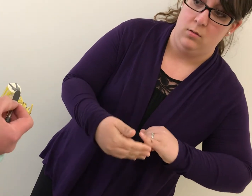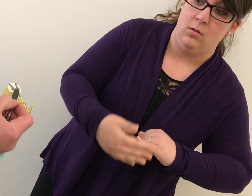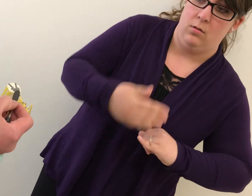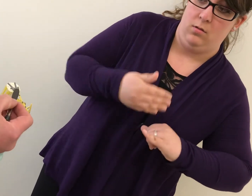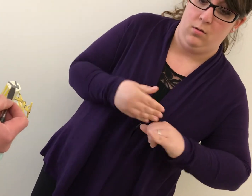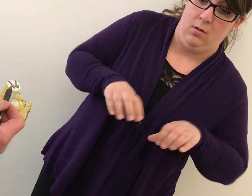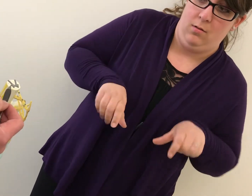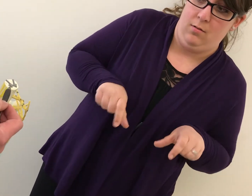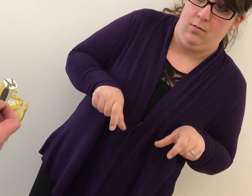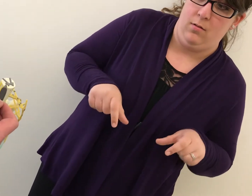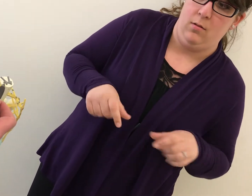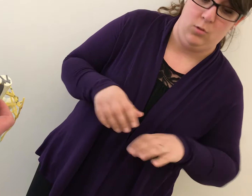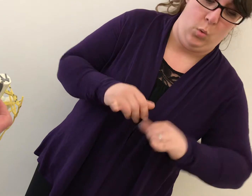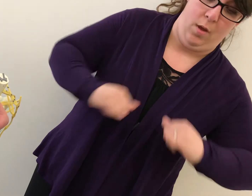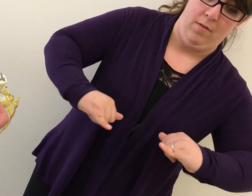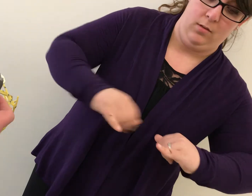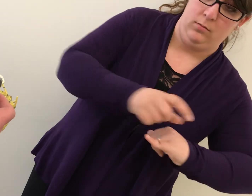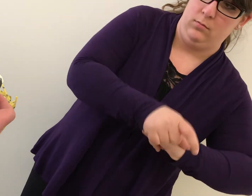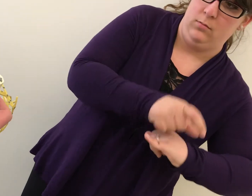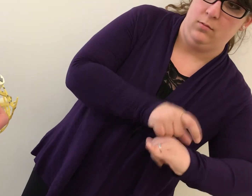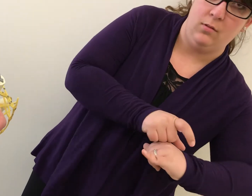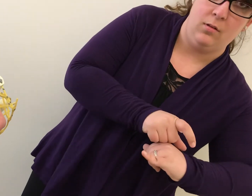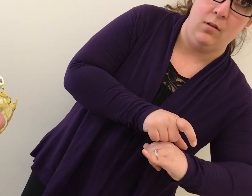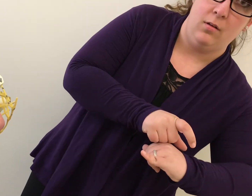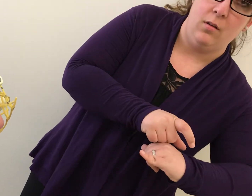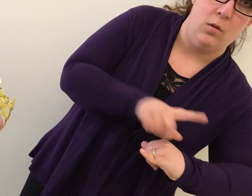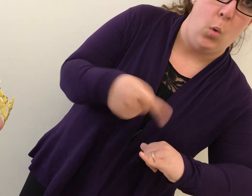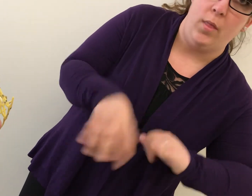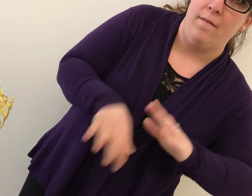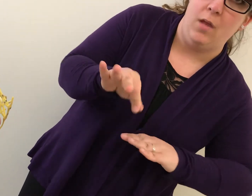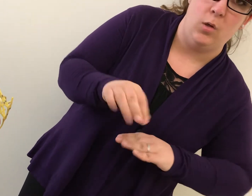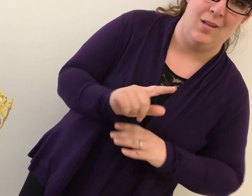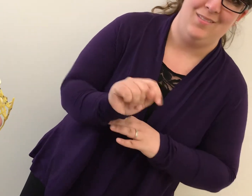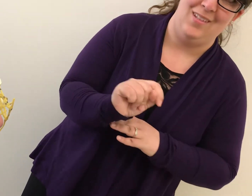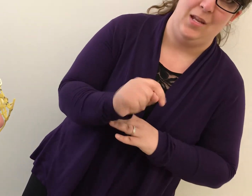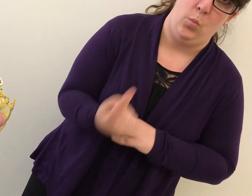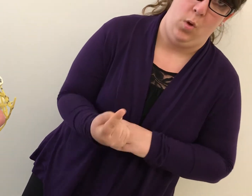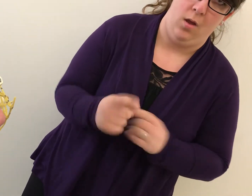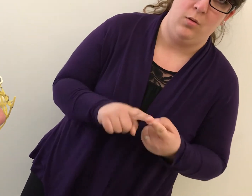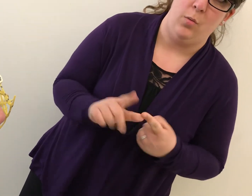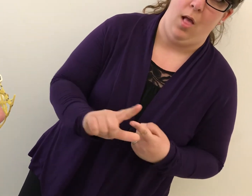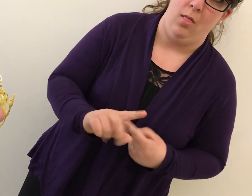horns outside of it, and these would only be found from T1 to L2.